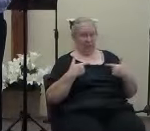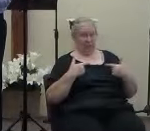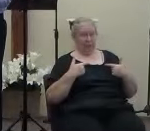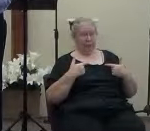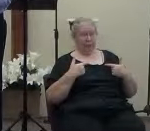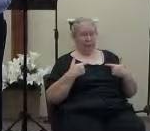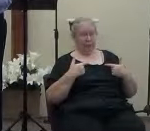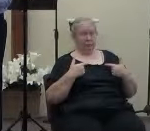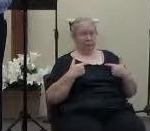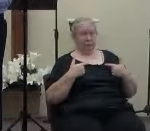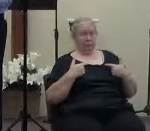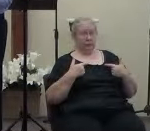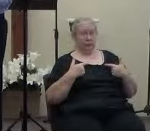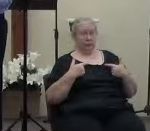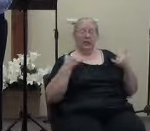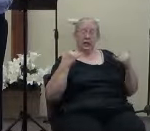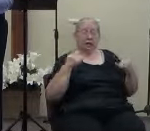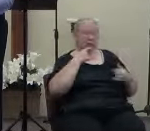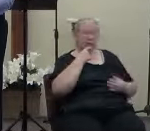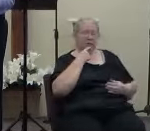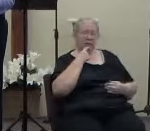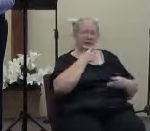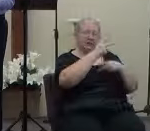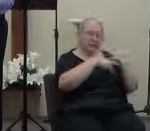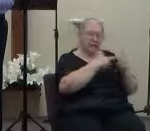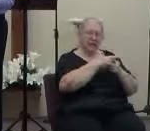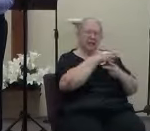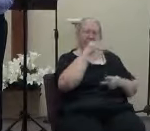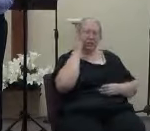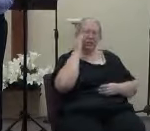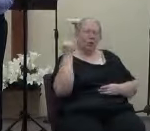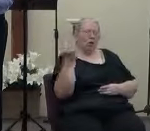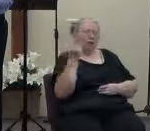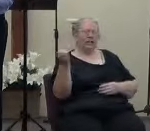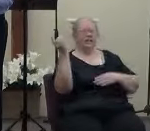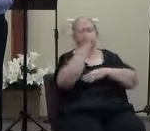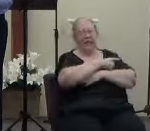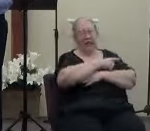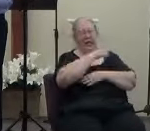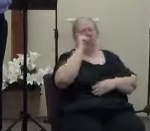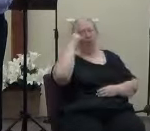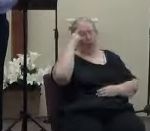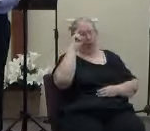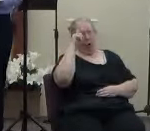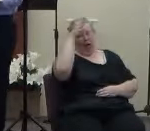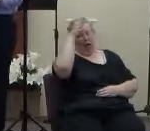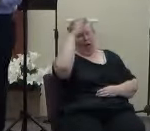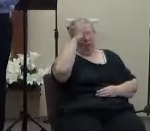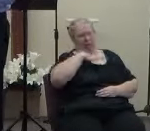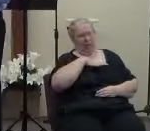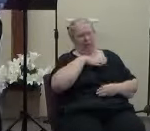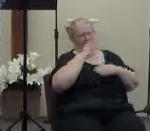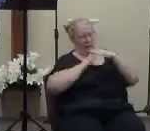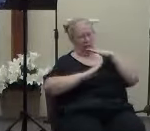Now he's going to say, is this the kind of fast I've chosen? Only a day for a man to humble himself? Do you think it's cool